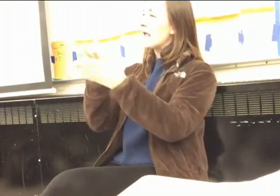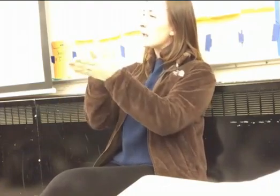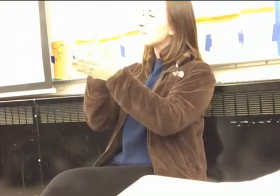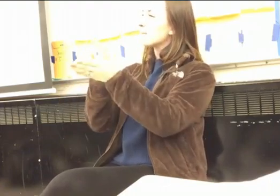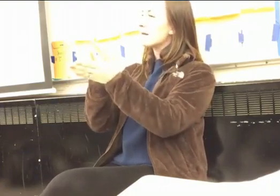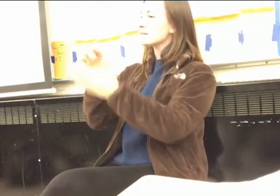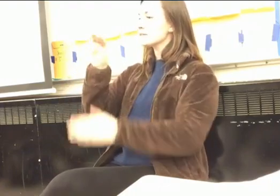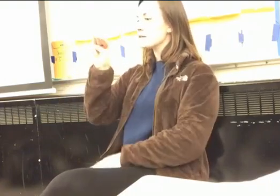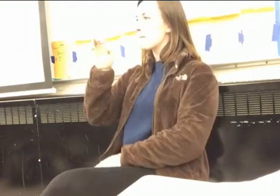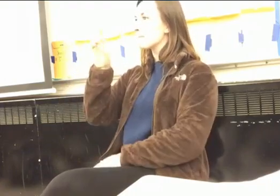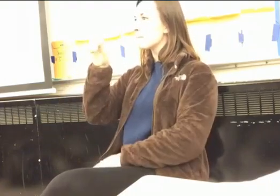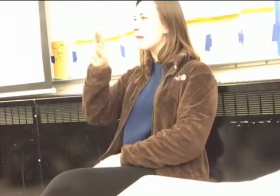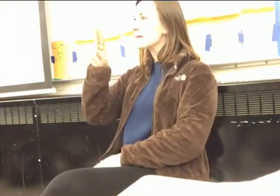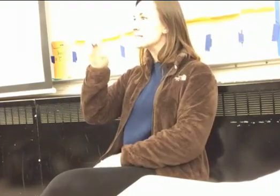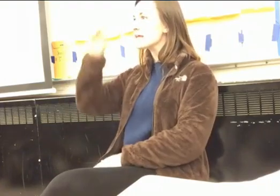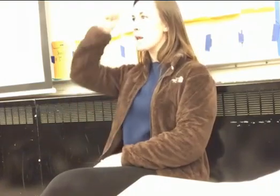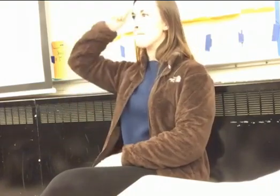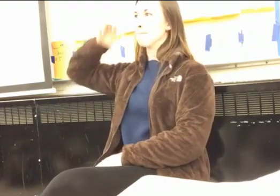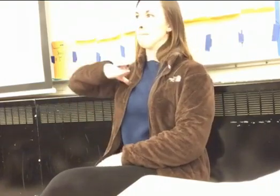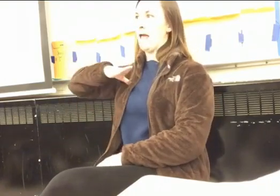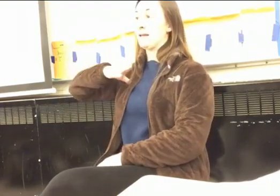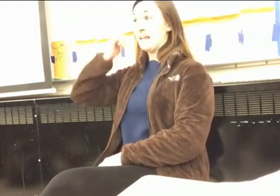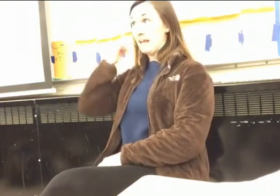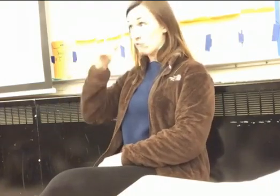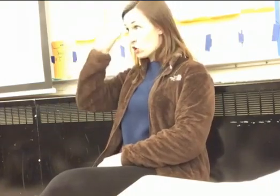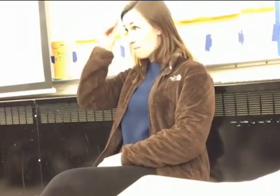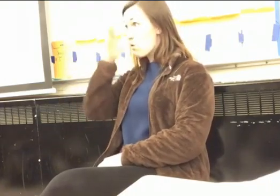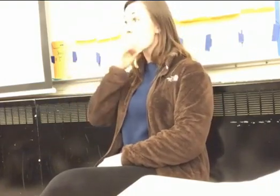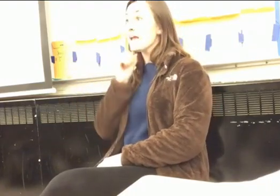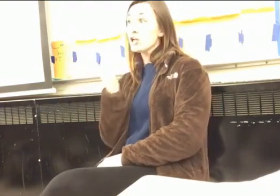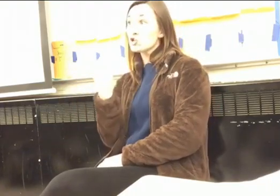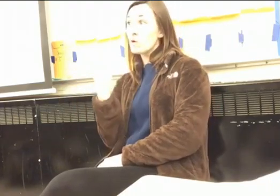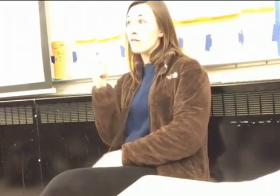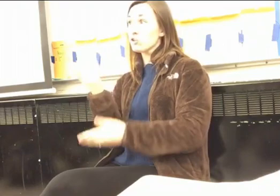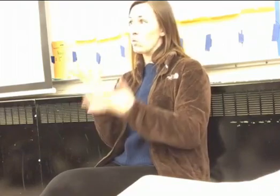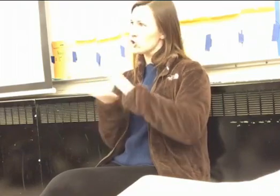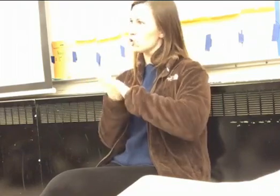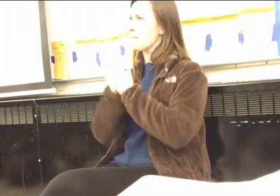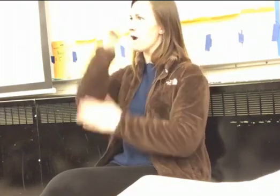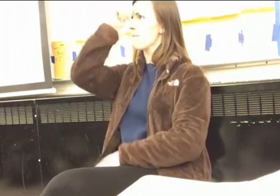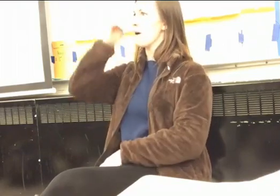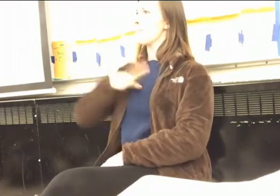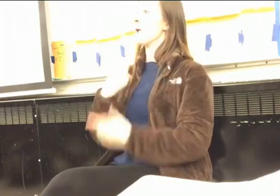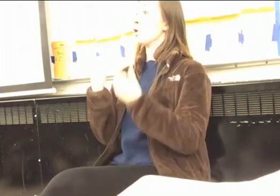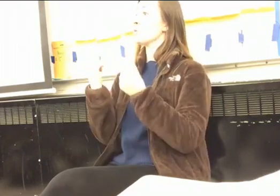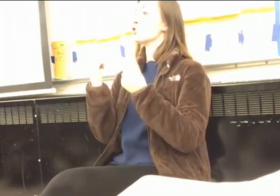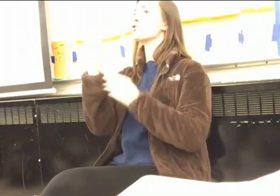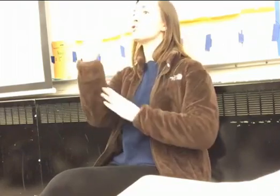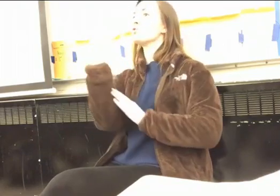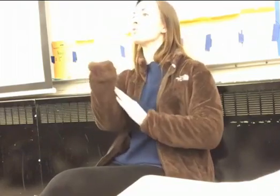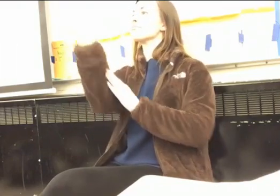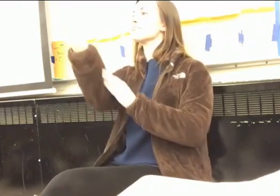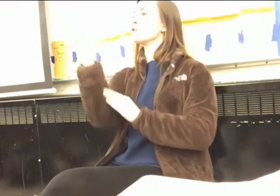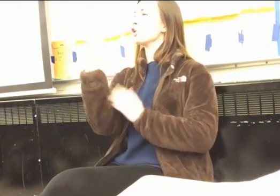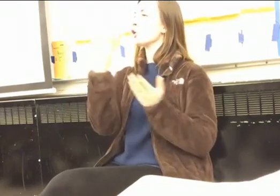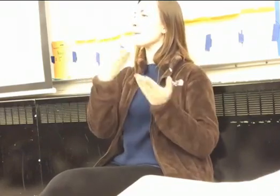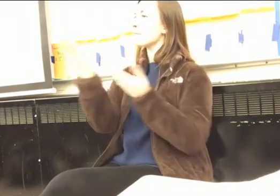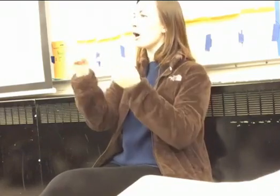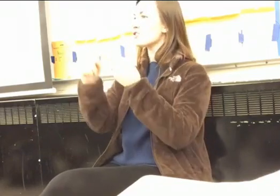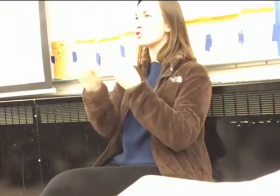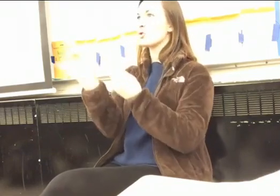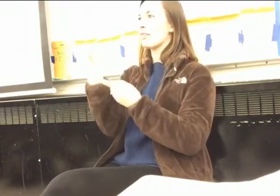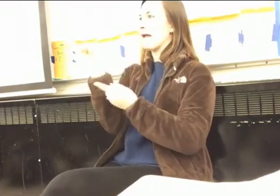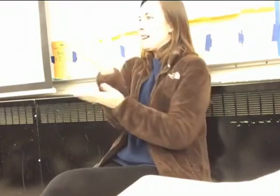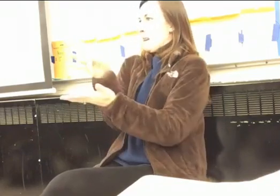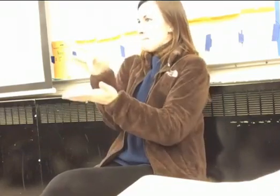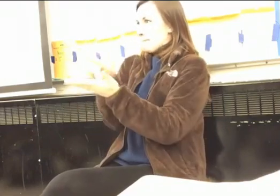come in as well. If you are a boy at the age of 12 and you want to become a man, you go out you're brought to the middle of